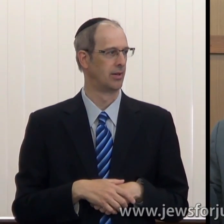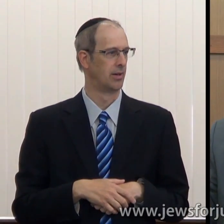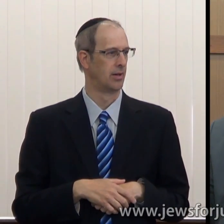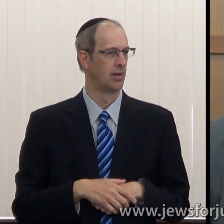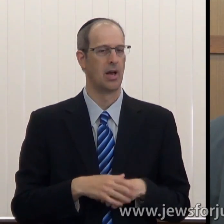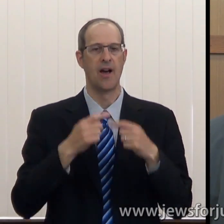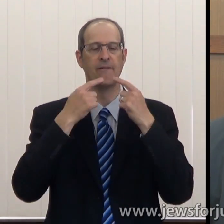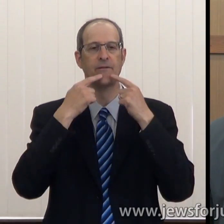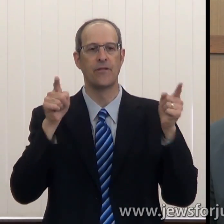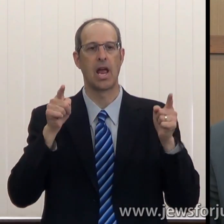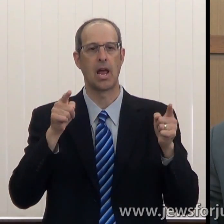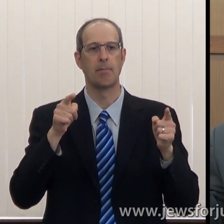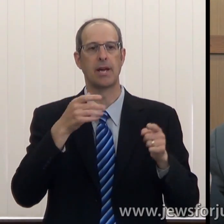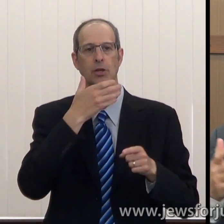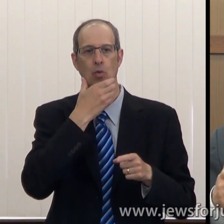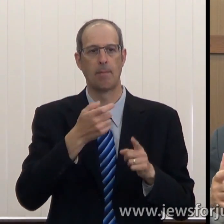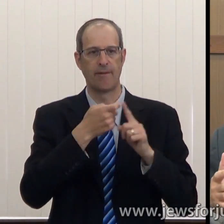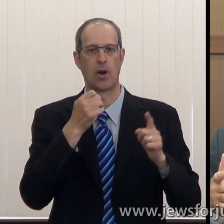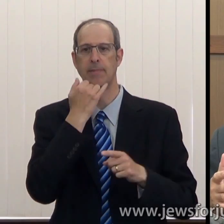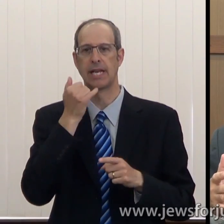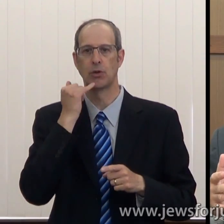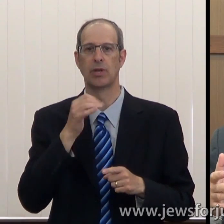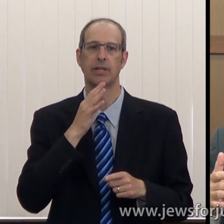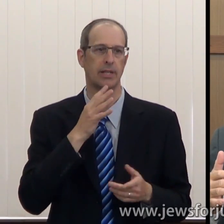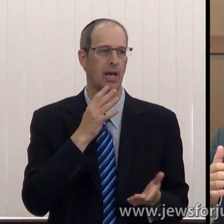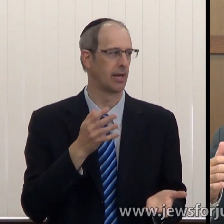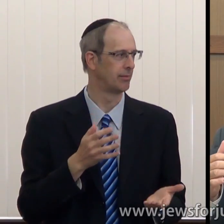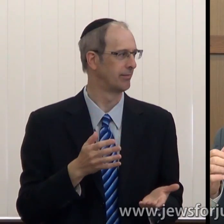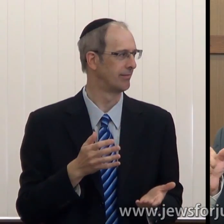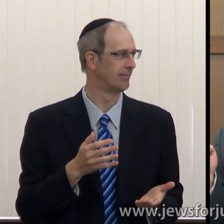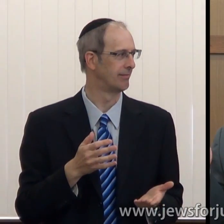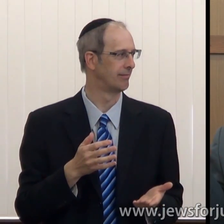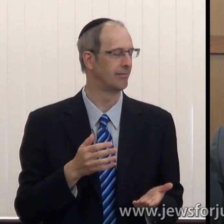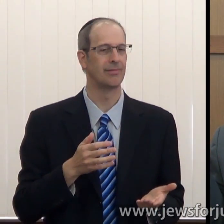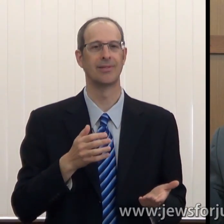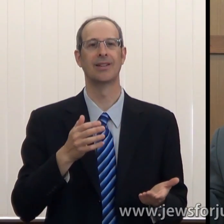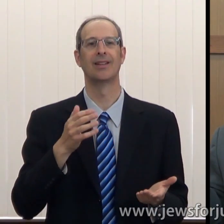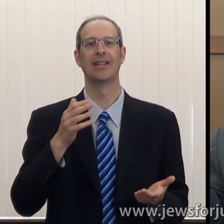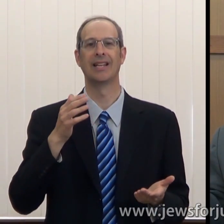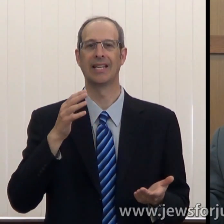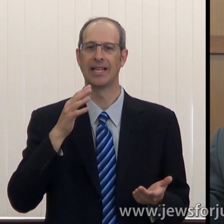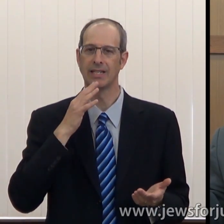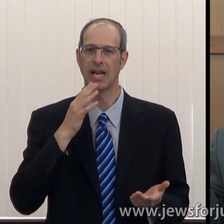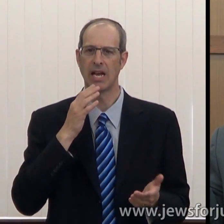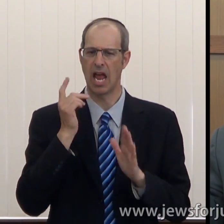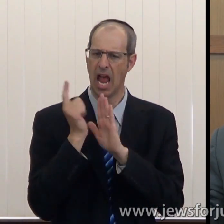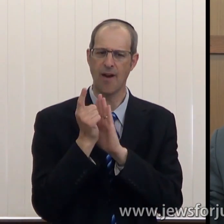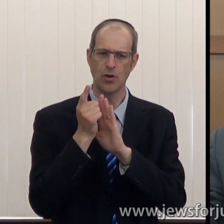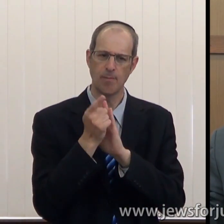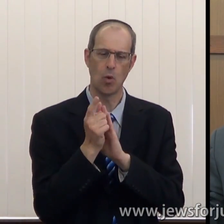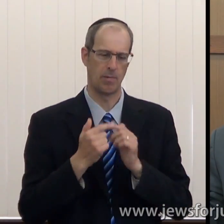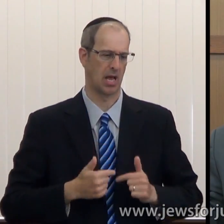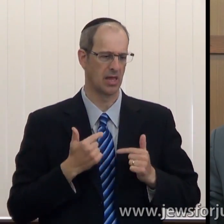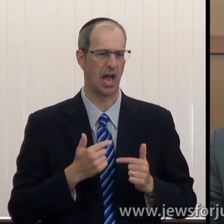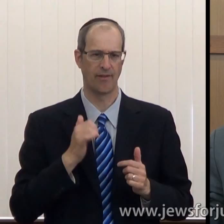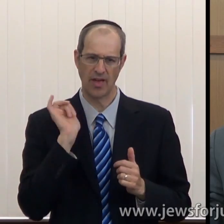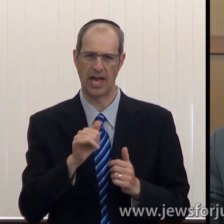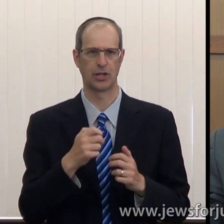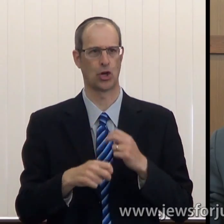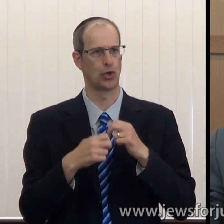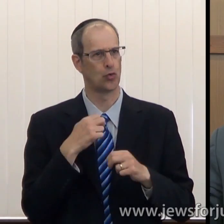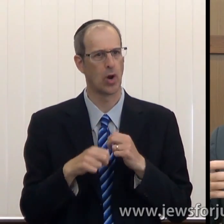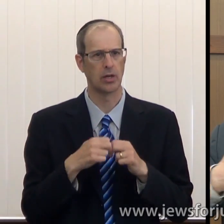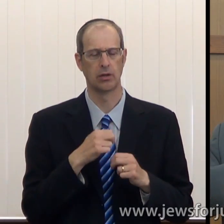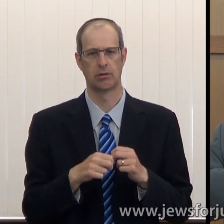A famous rabbi from Israel put it this way. He said, every moment of life is a struggle